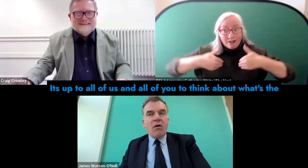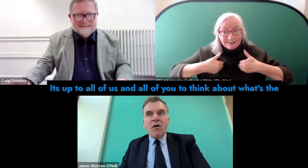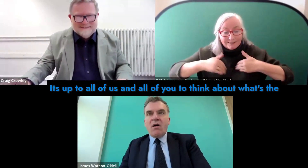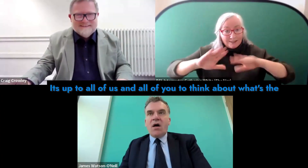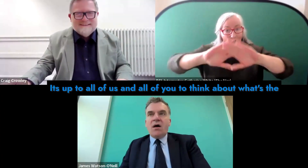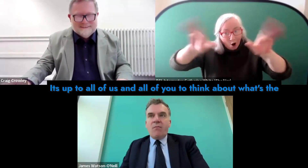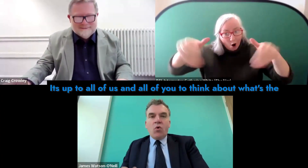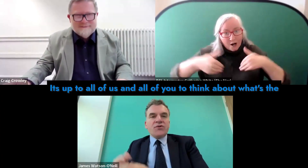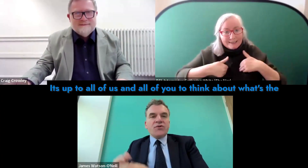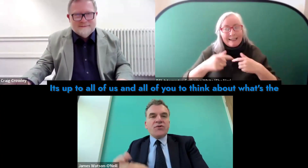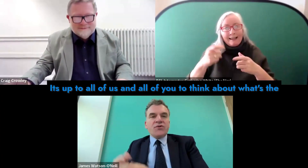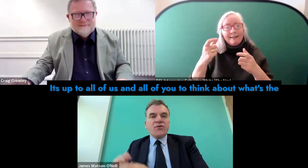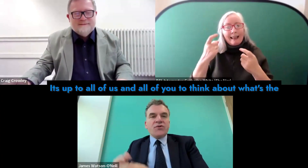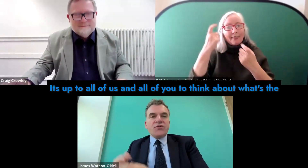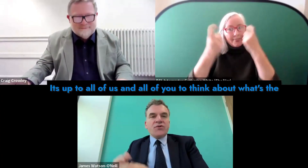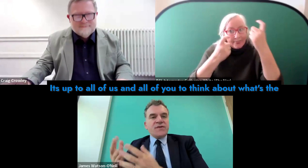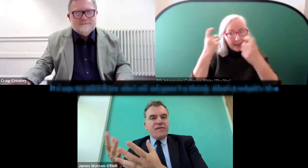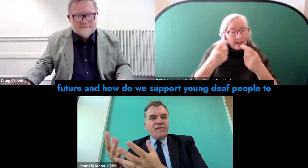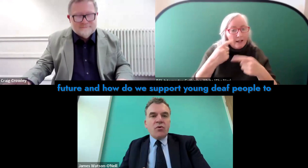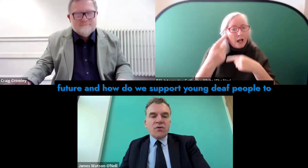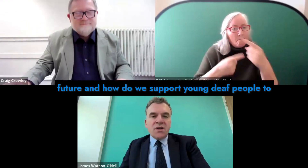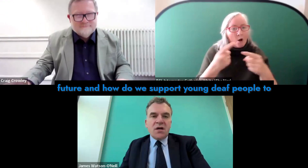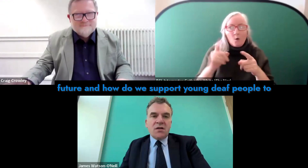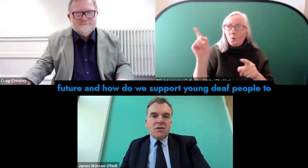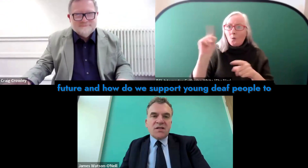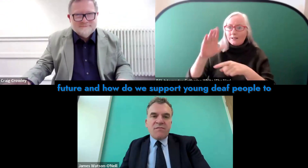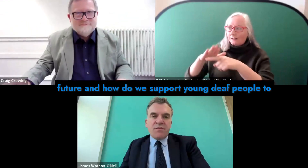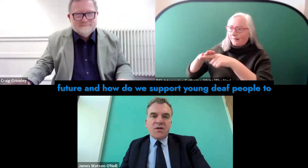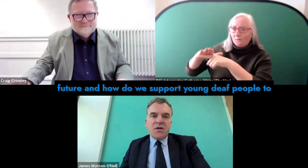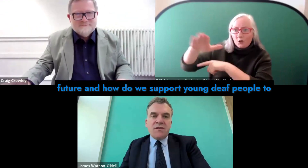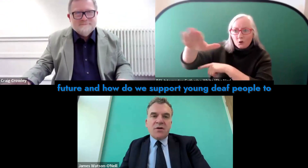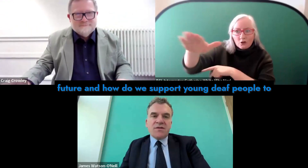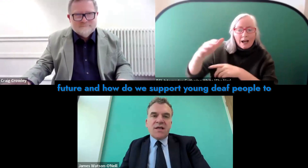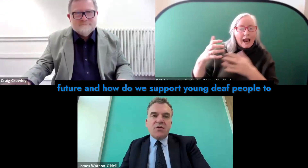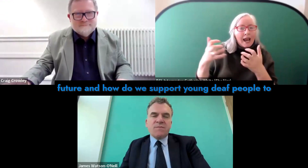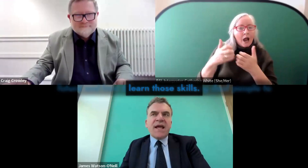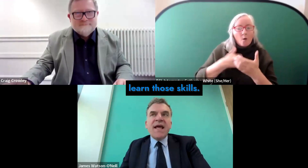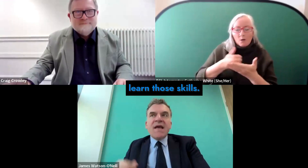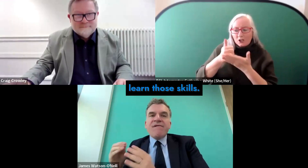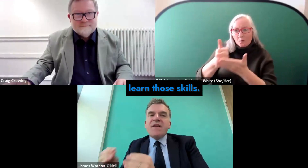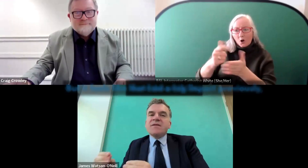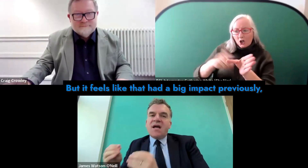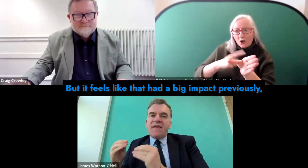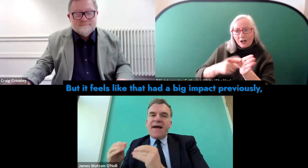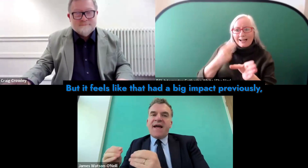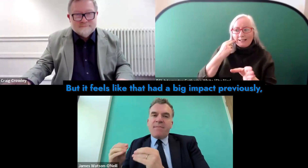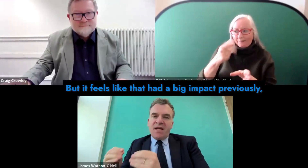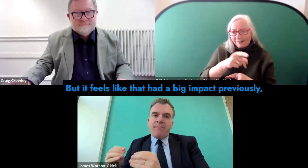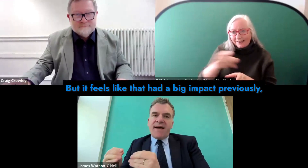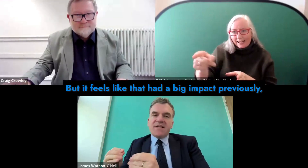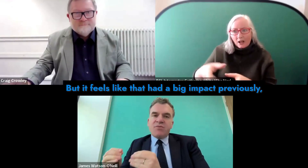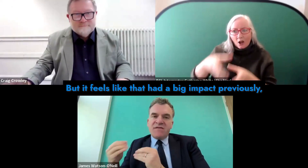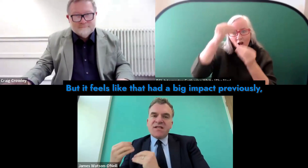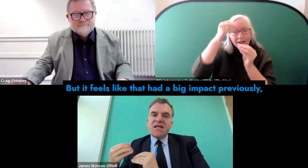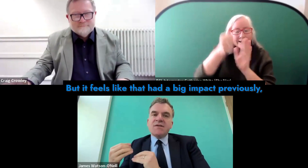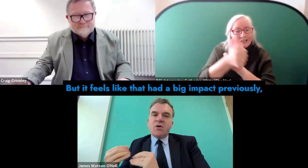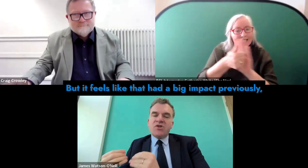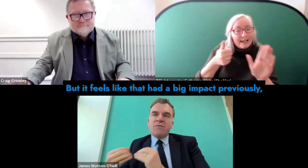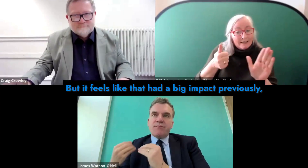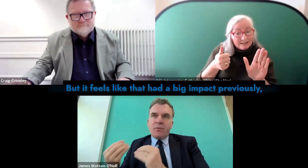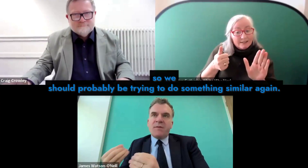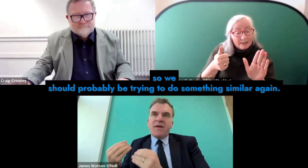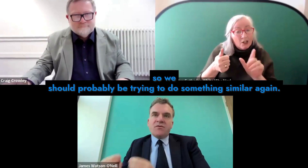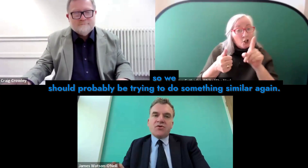think about what's the future and how do we support young deaf people to learn those skills. But it feels like that had a big